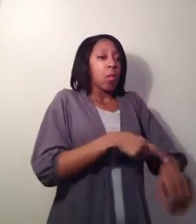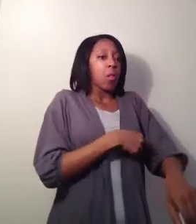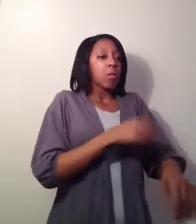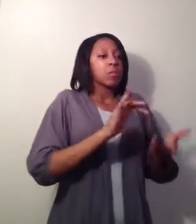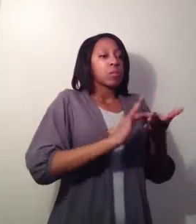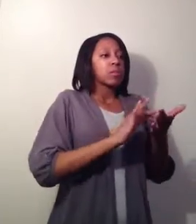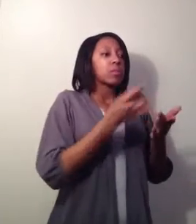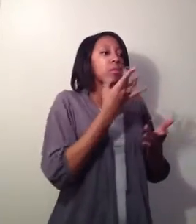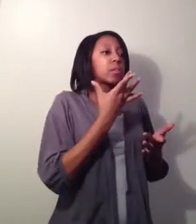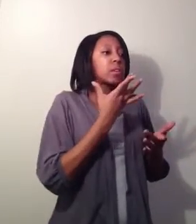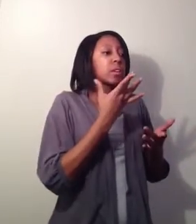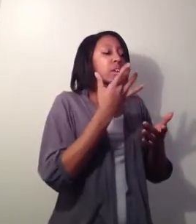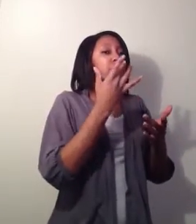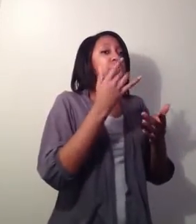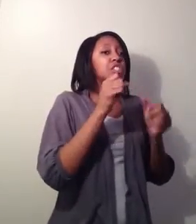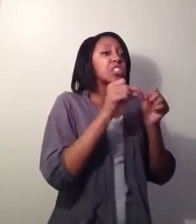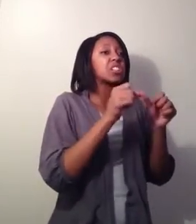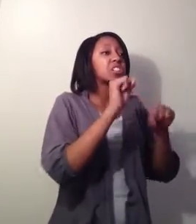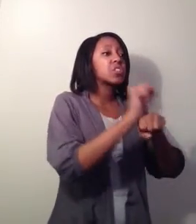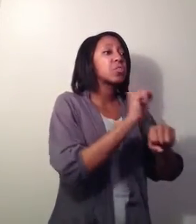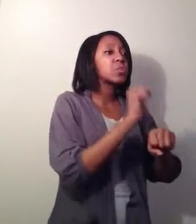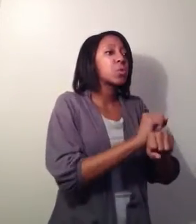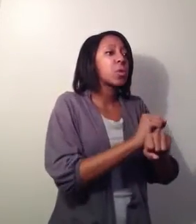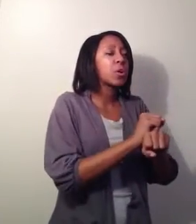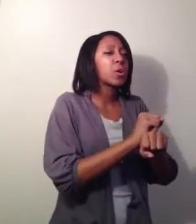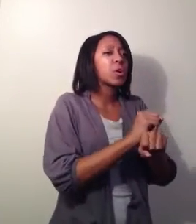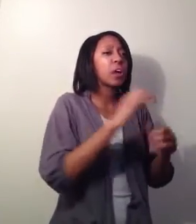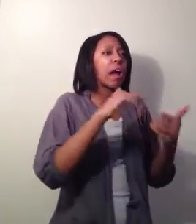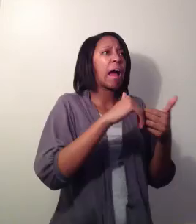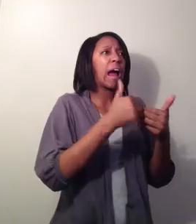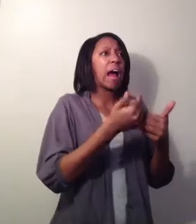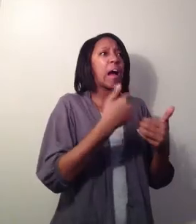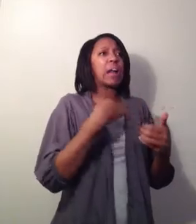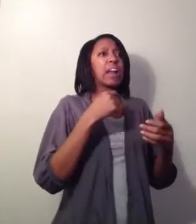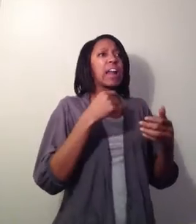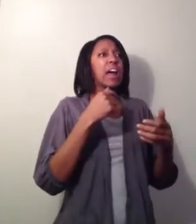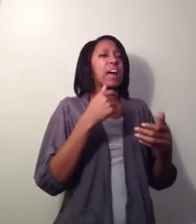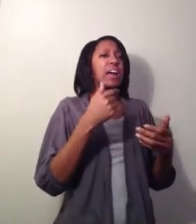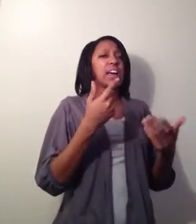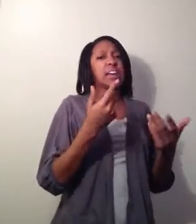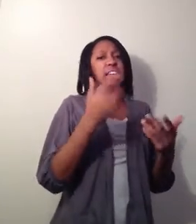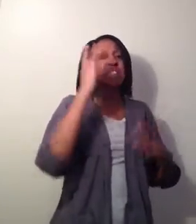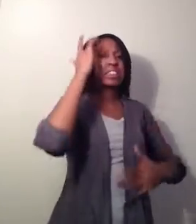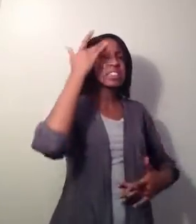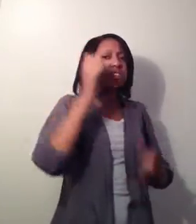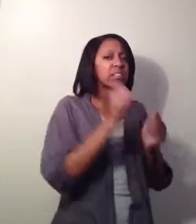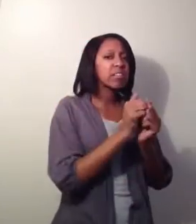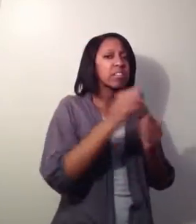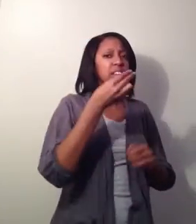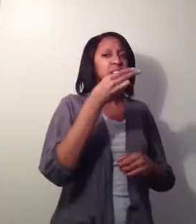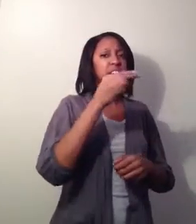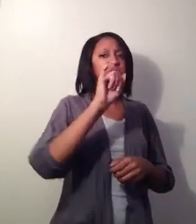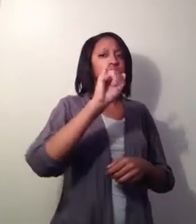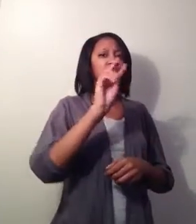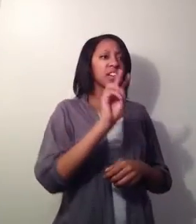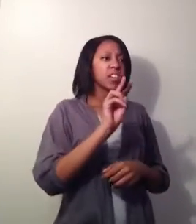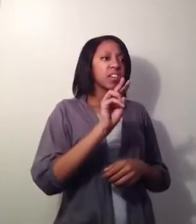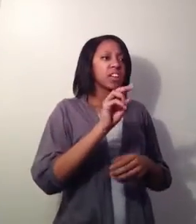how did I get HIV, or where it came from, and is it a government conspiracy, and all those type things, because all those things are